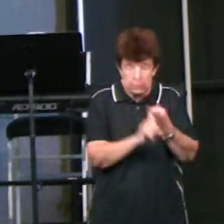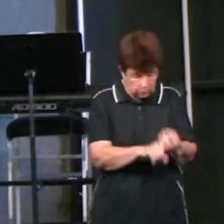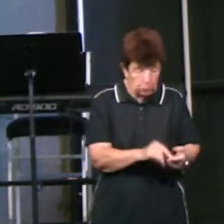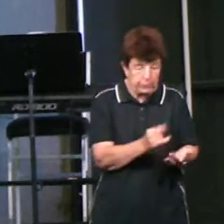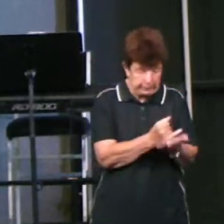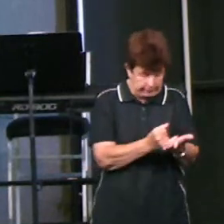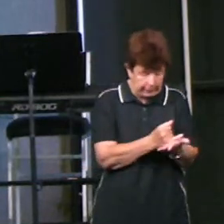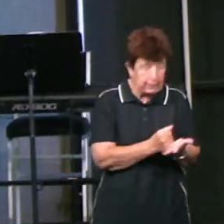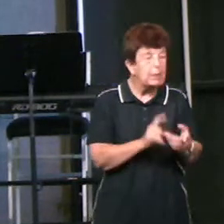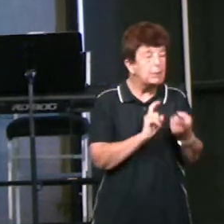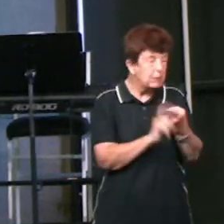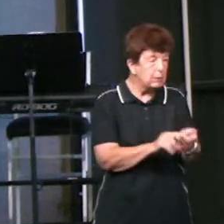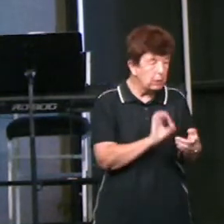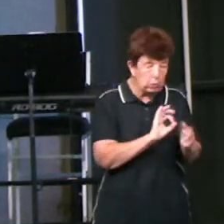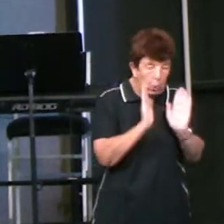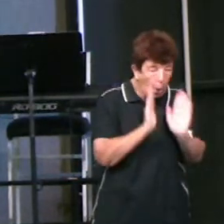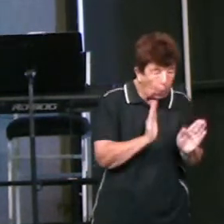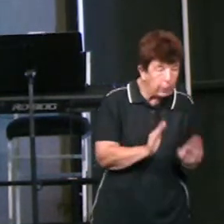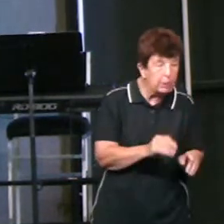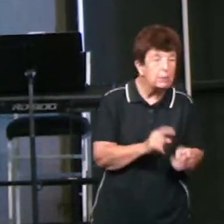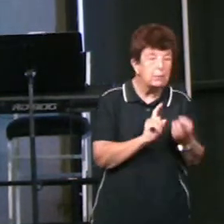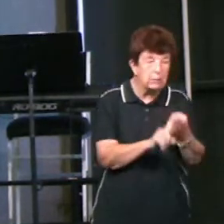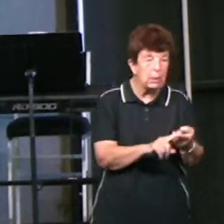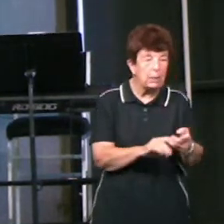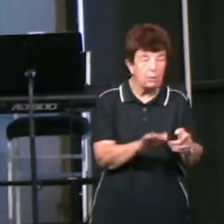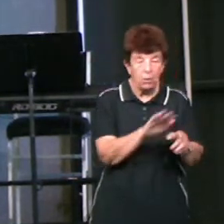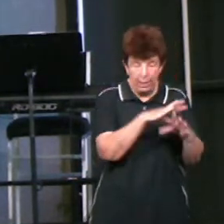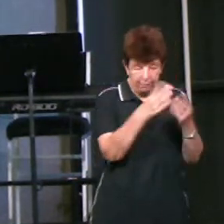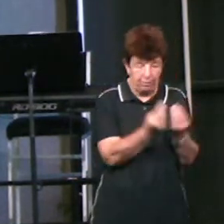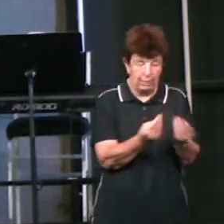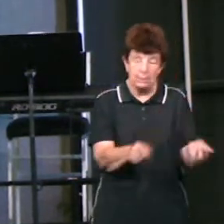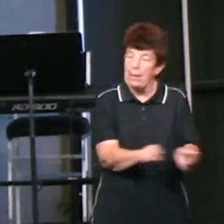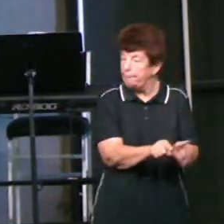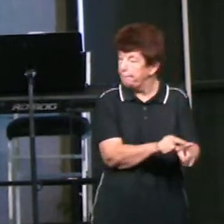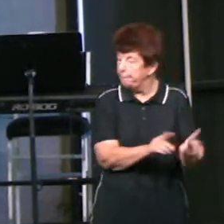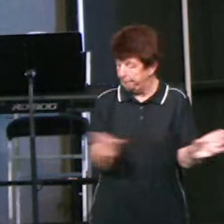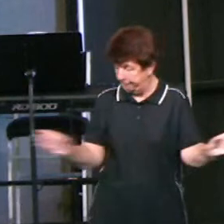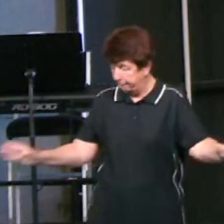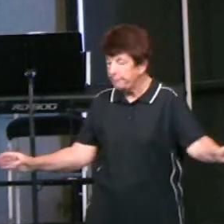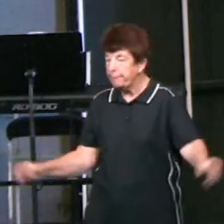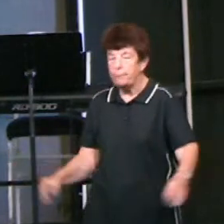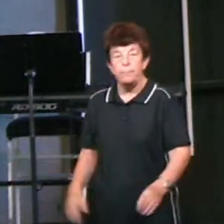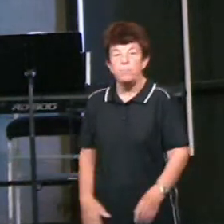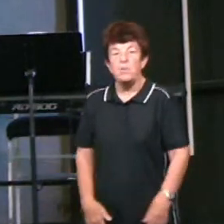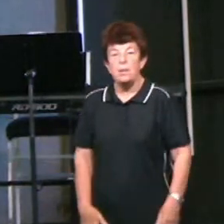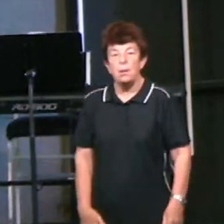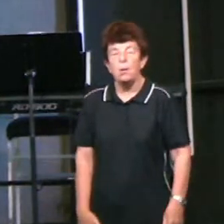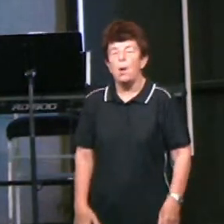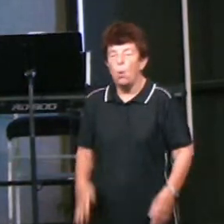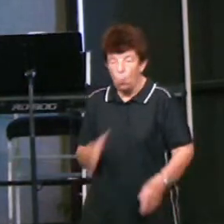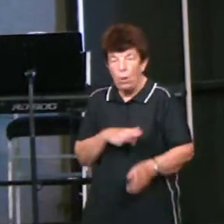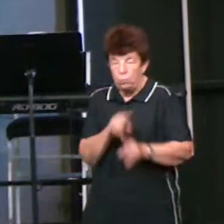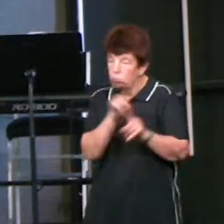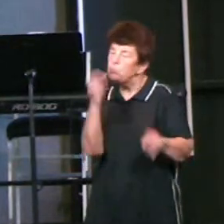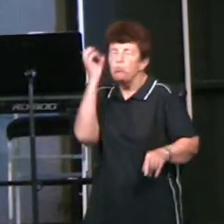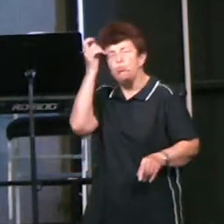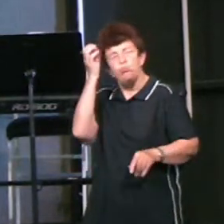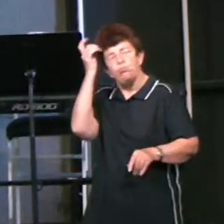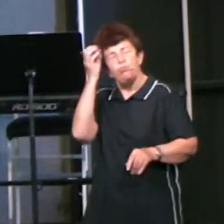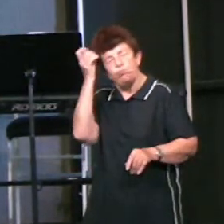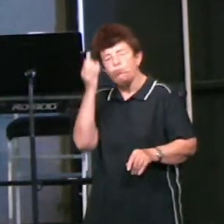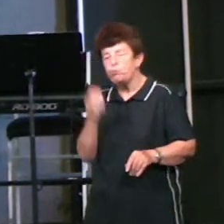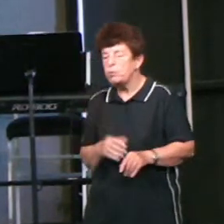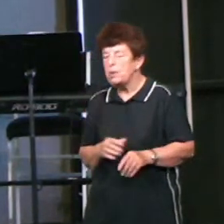sinful, still unholy, still all of that. And I just want you to ponder these thoughts as